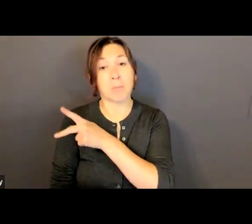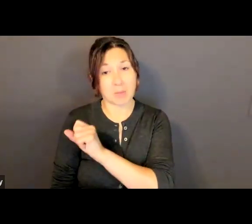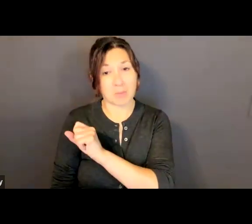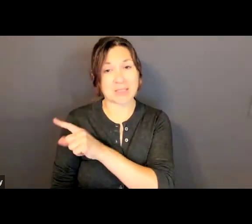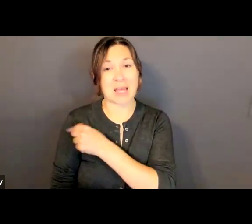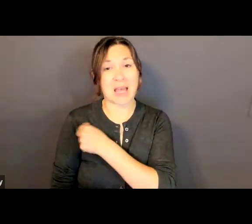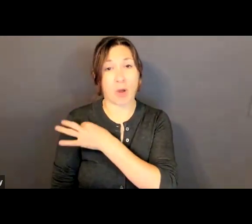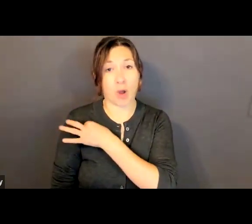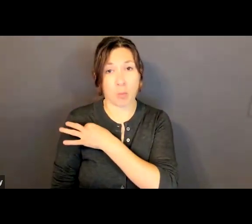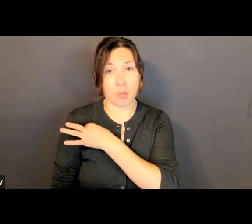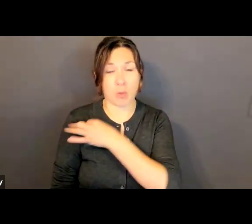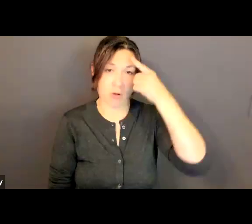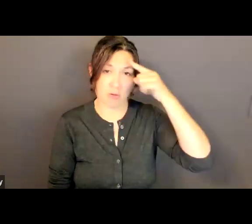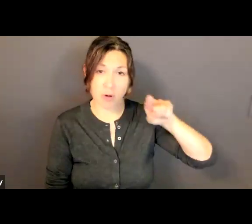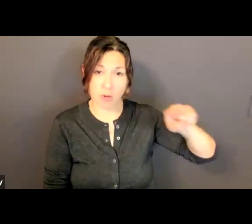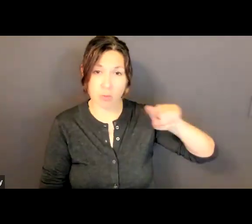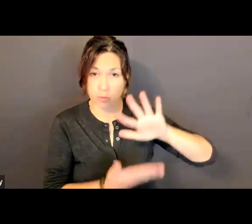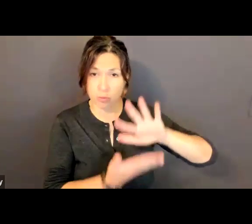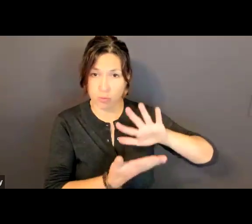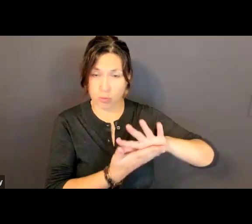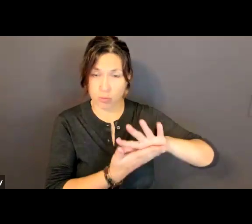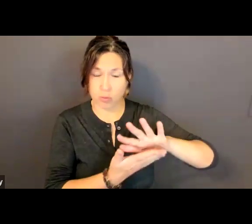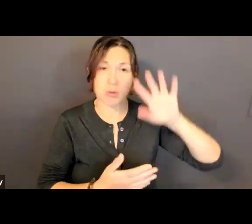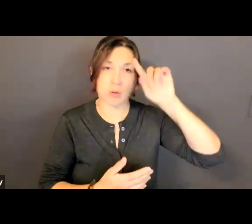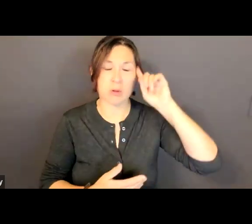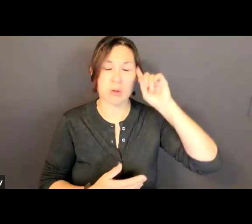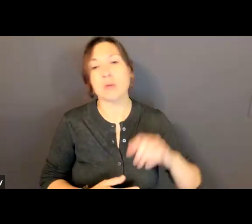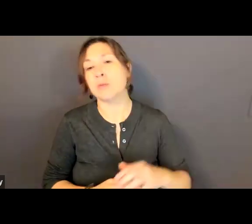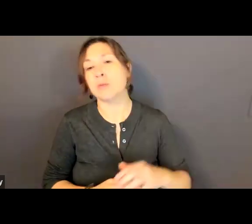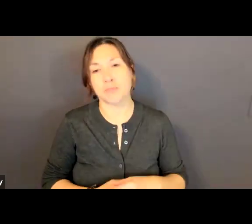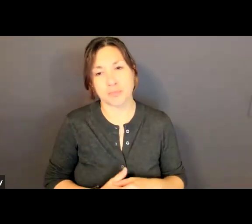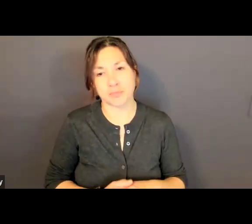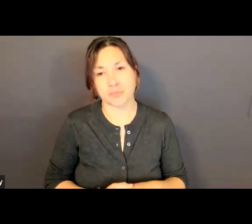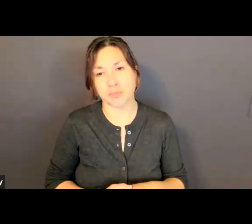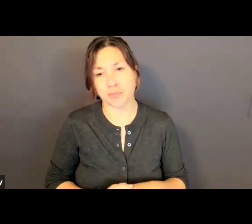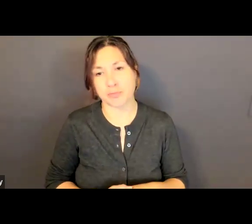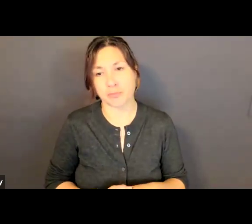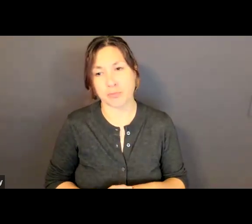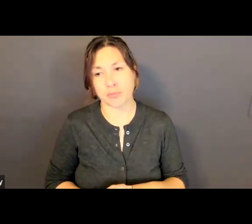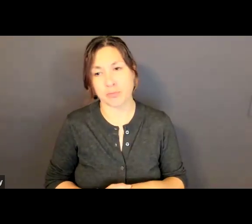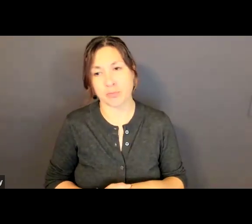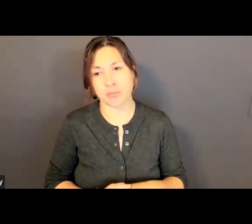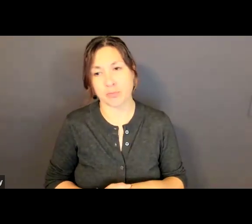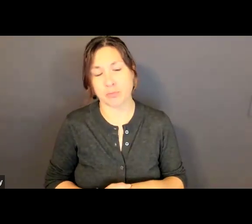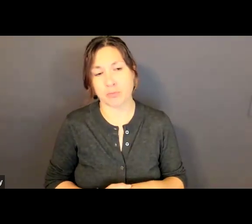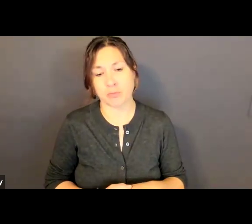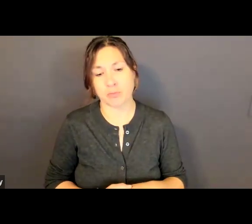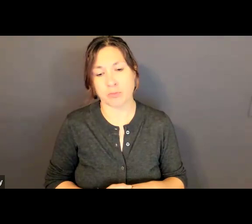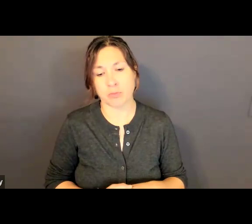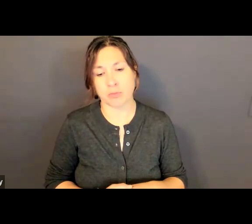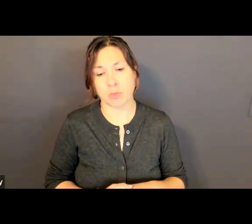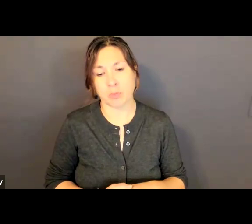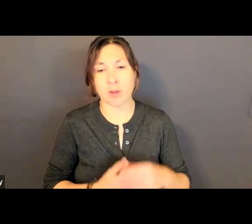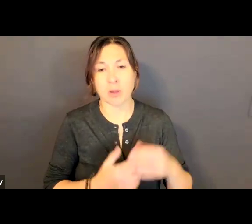behalf of the Orenburger? Okay. So the district put in an application on behalf of the Orenburger for